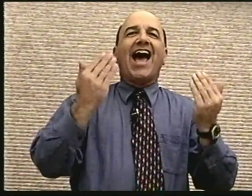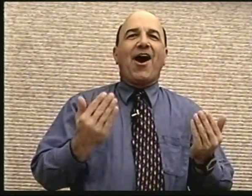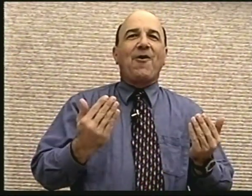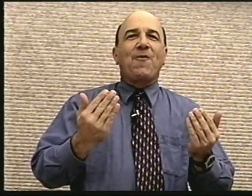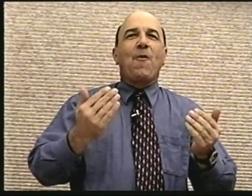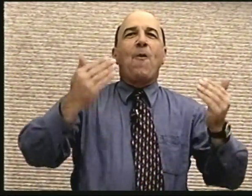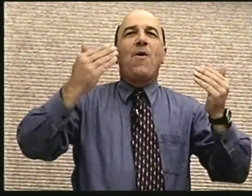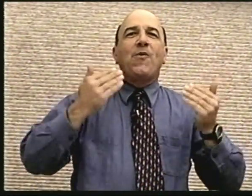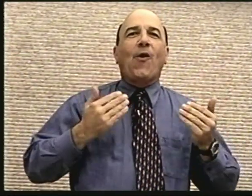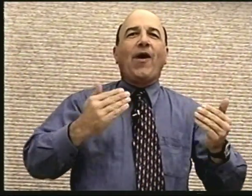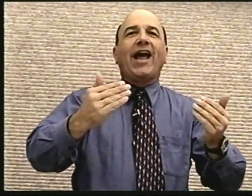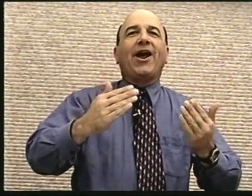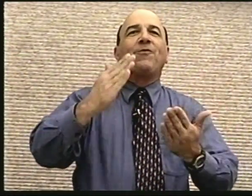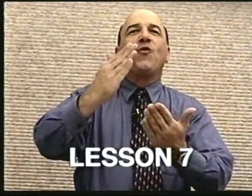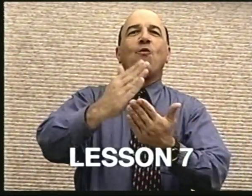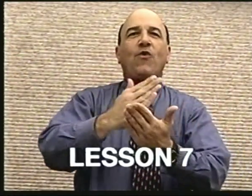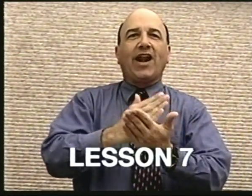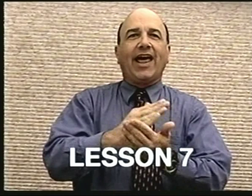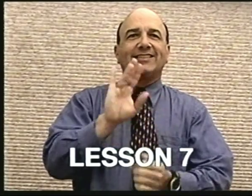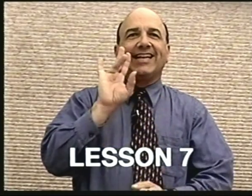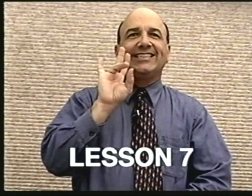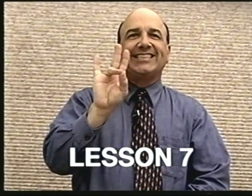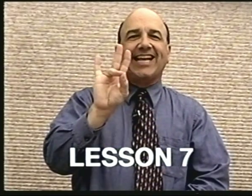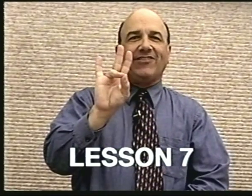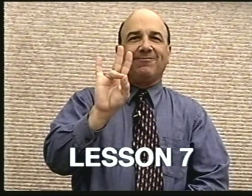Now we will go here with lesson 7.